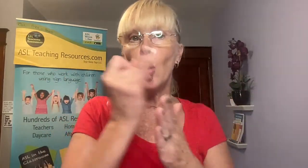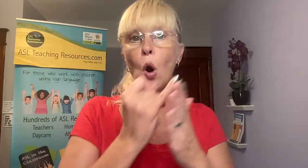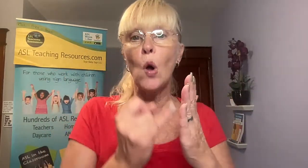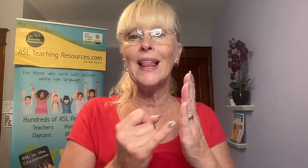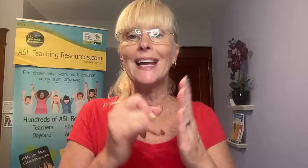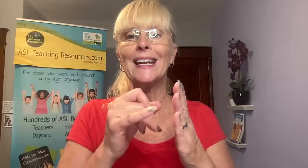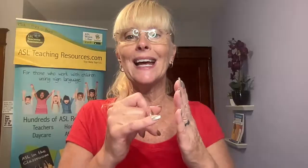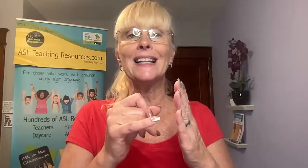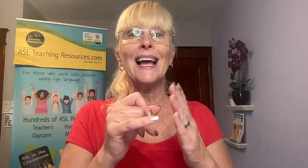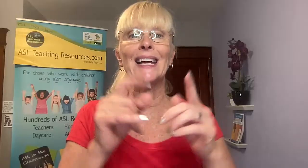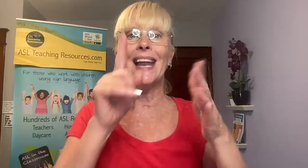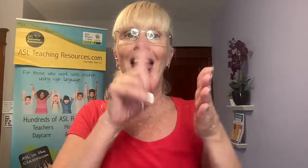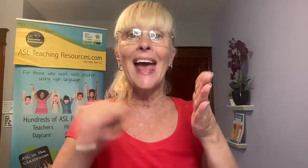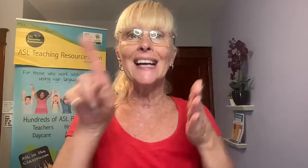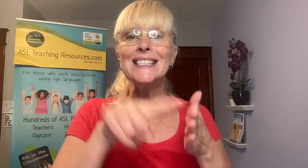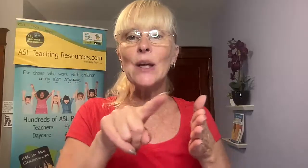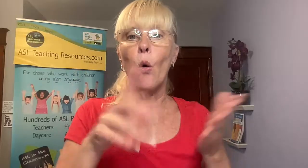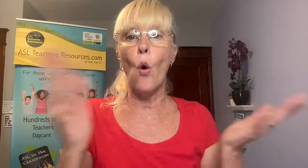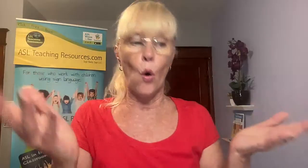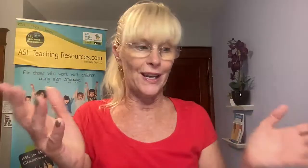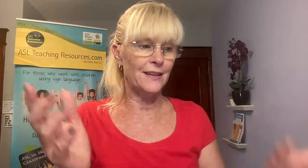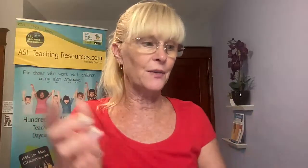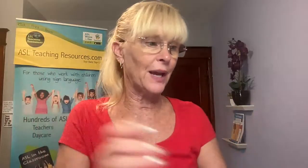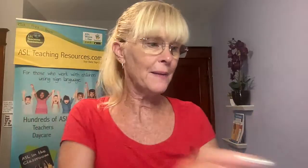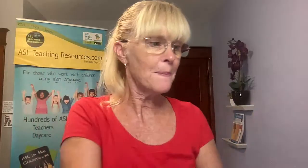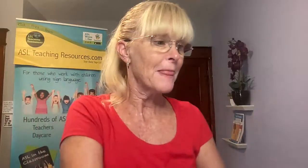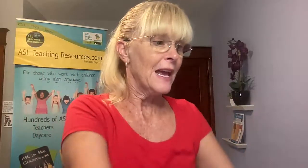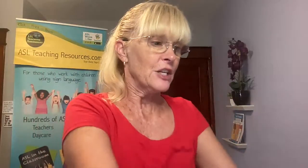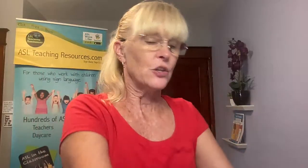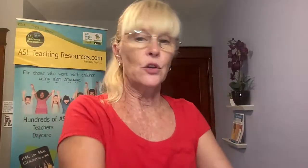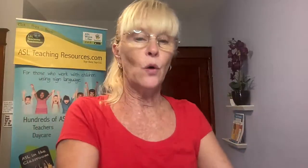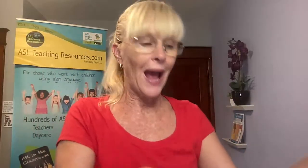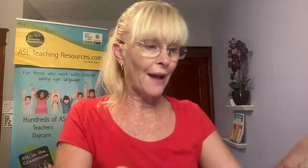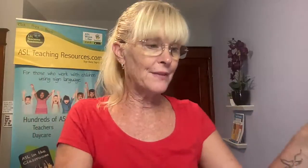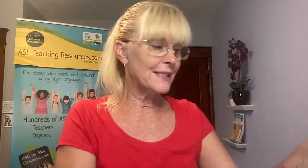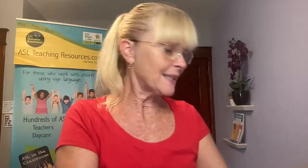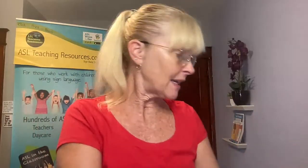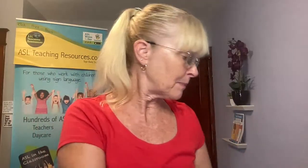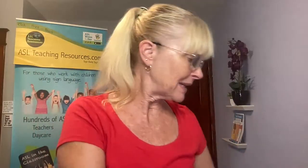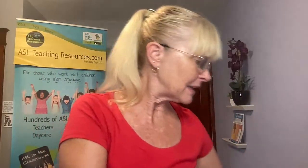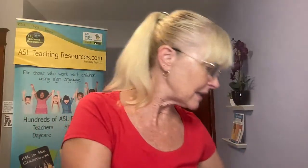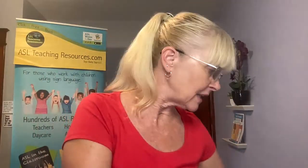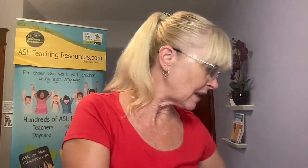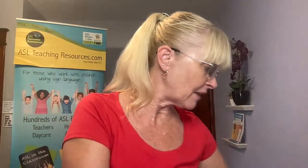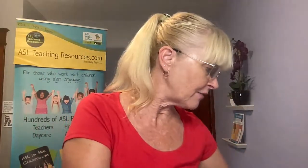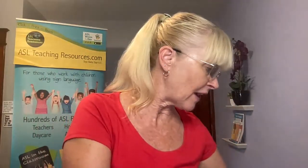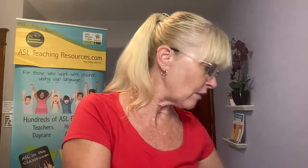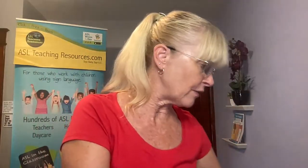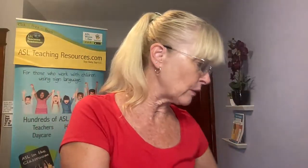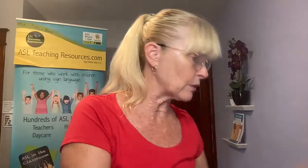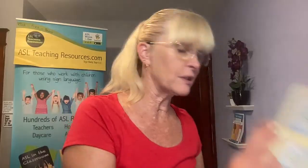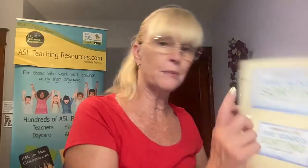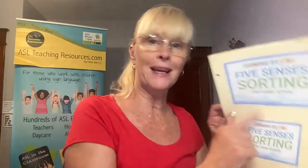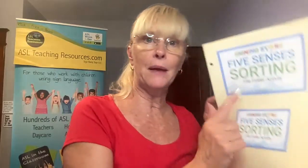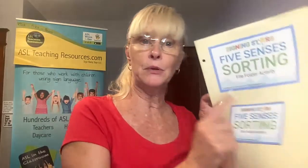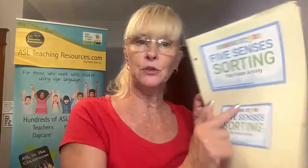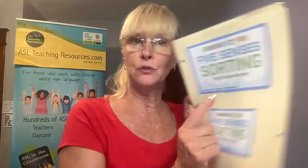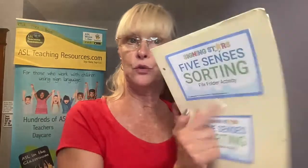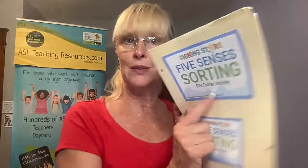draw like an X on it, okay? So you'll have this set up again in a file folder to be able to do that.